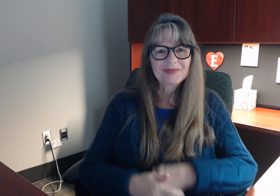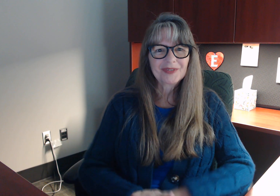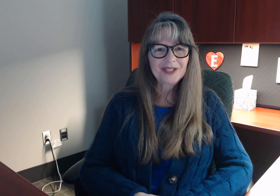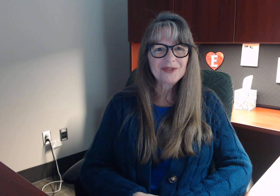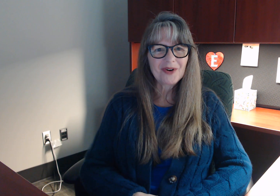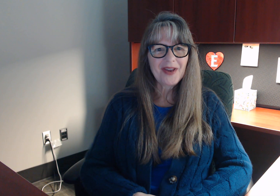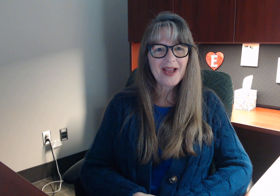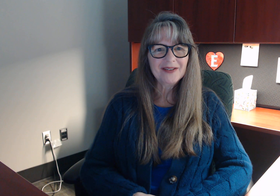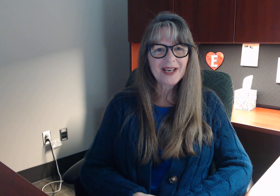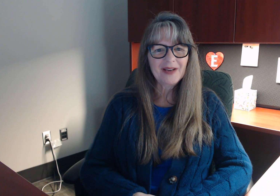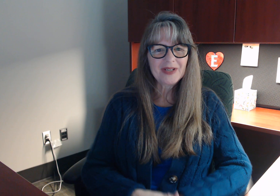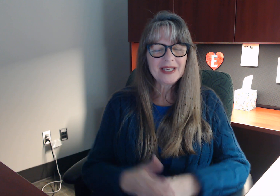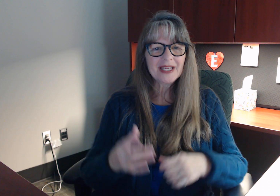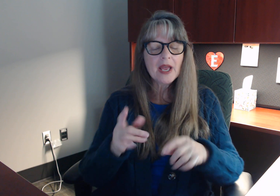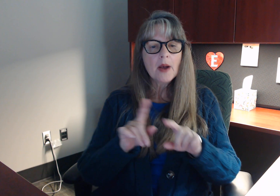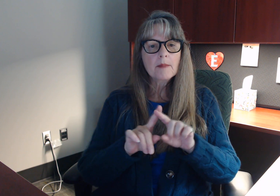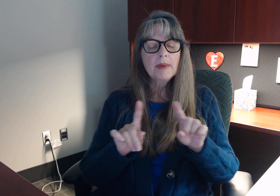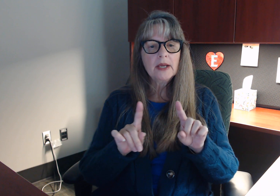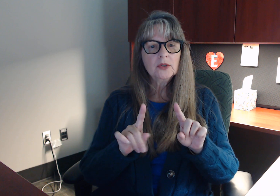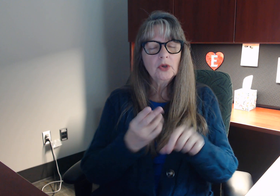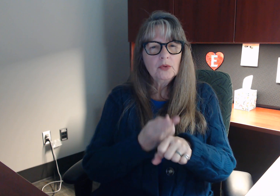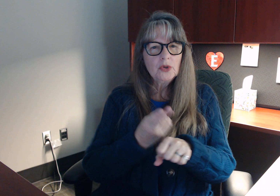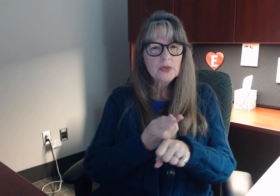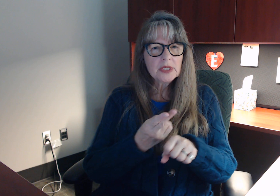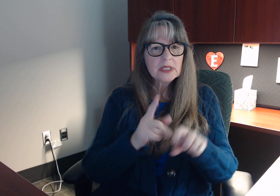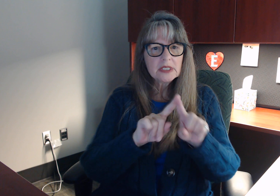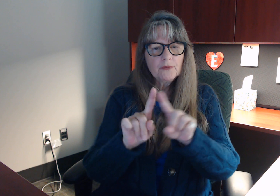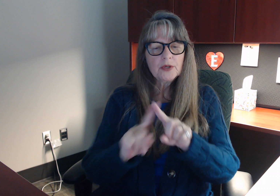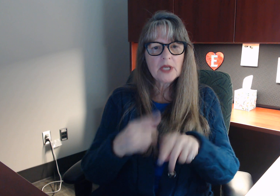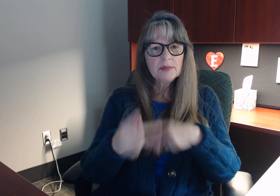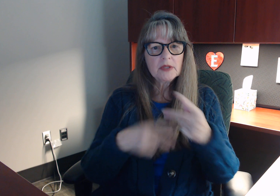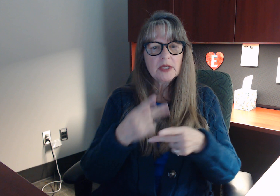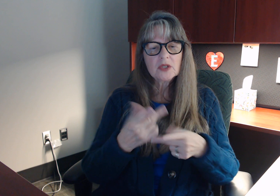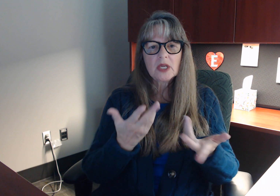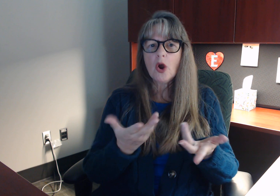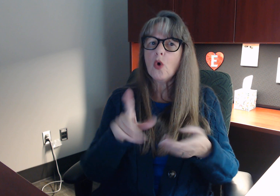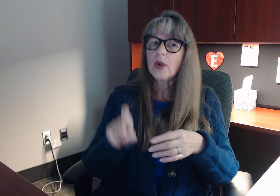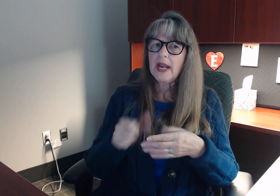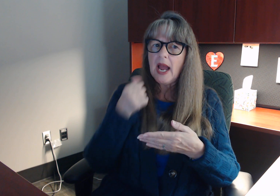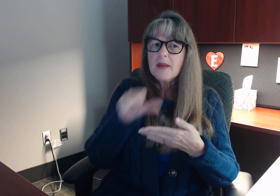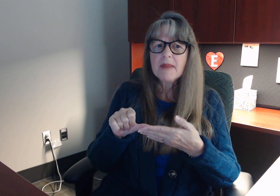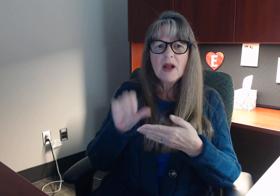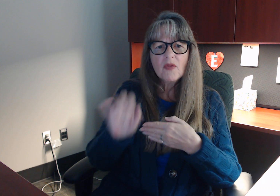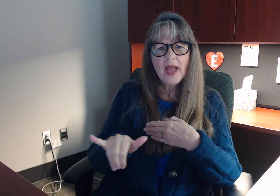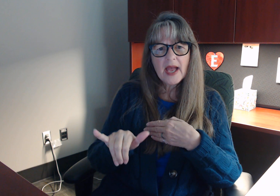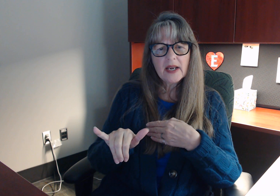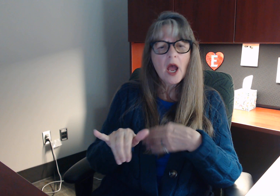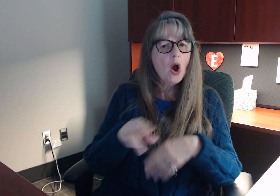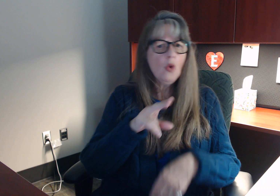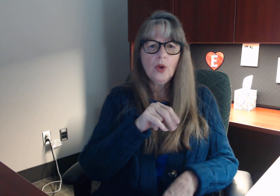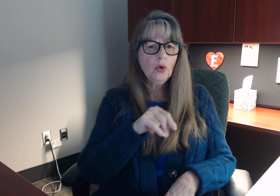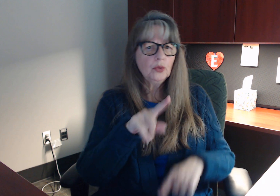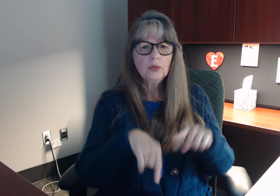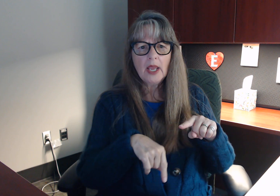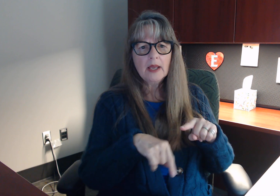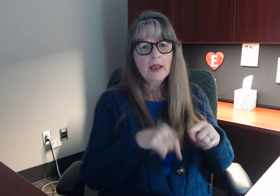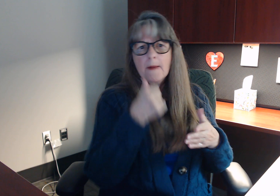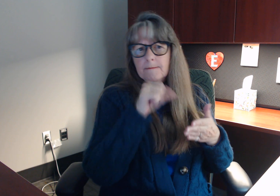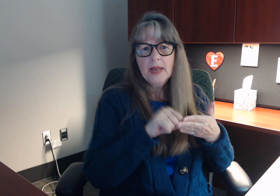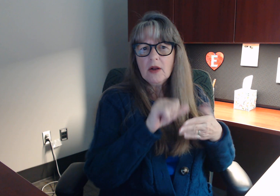really drawn out and everything. But use these different types of things, like, oh, can I mail that? Oh no, you can't mail